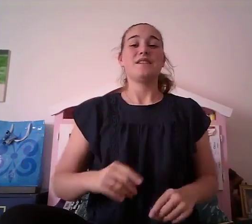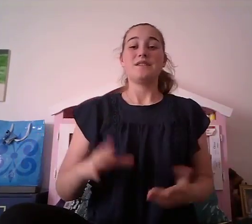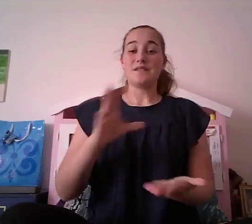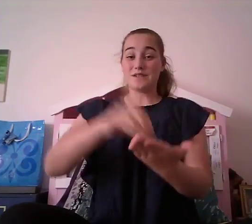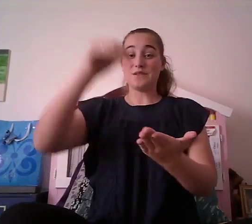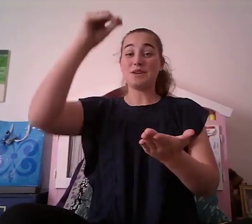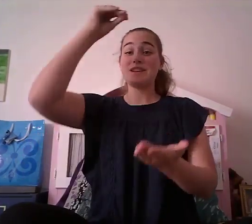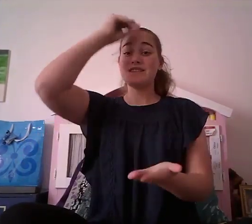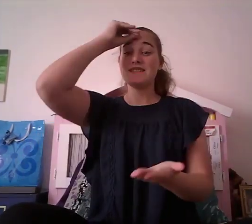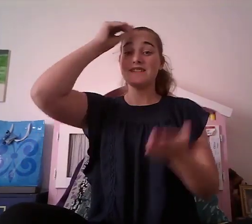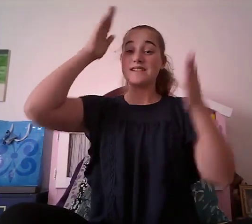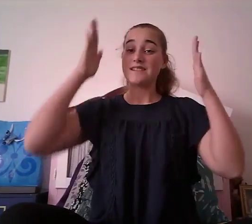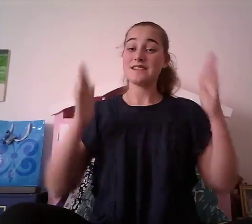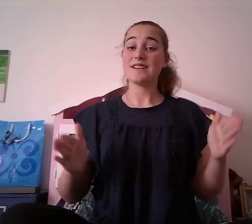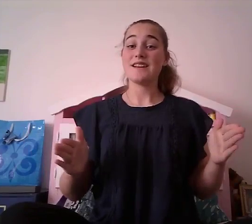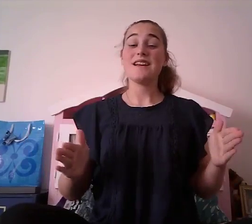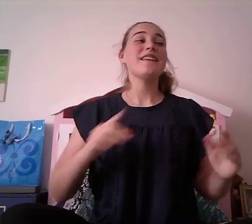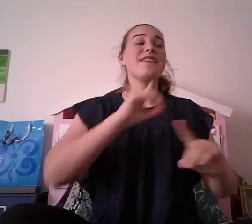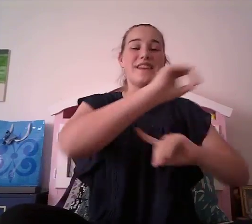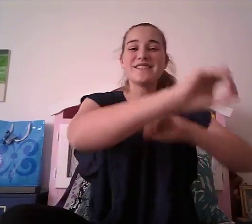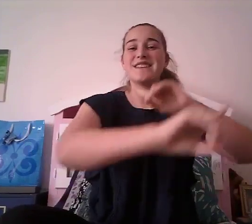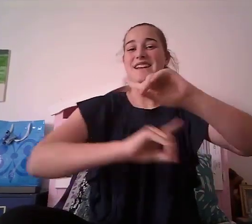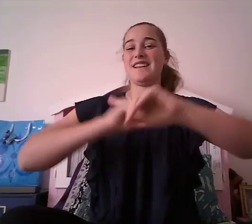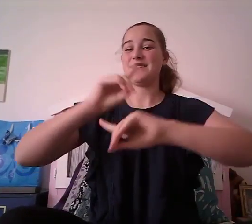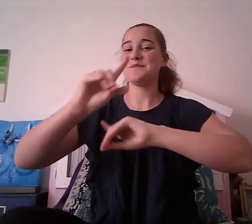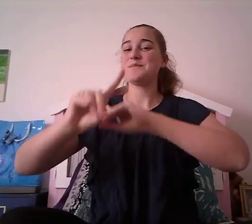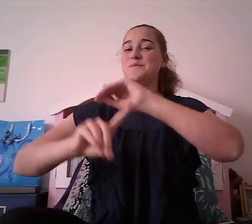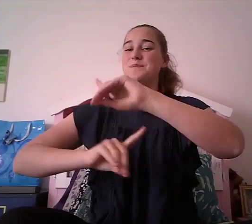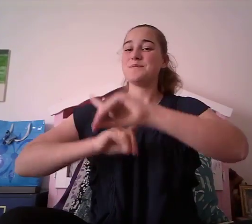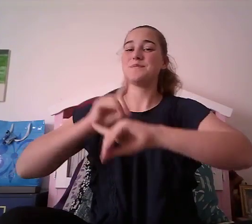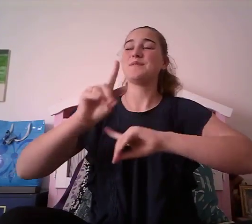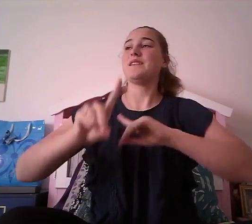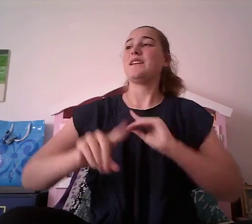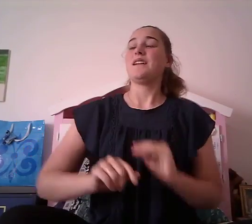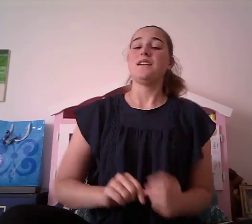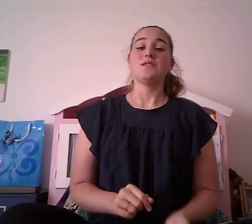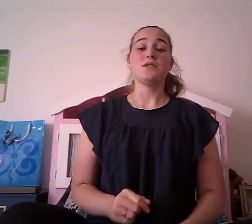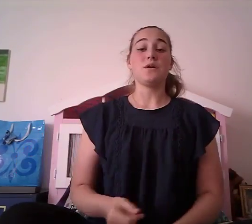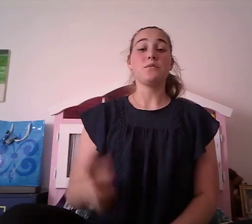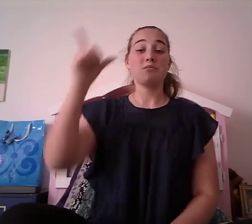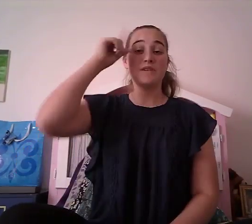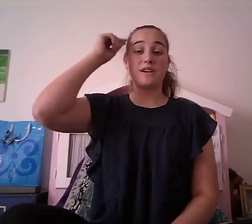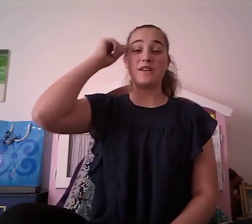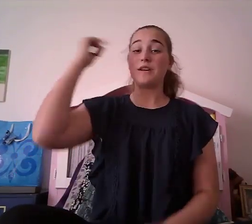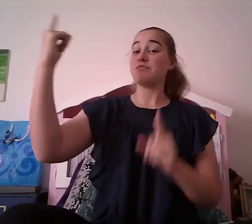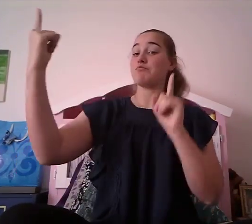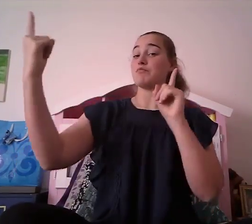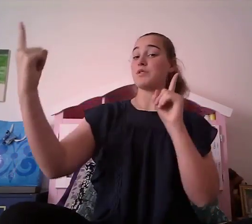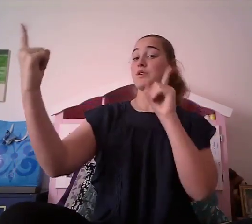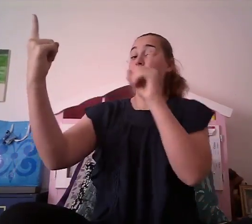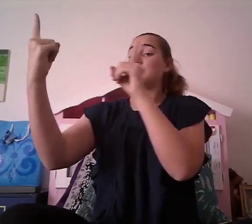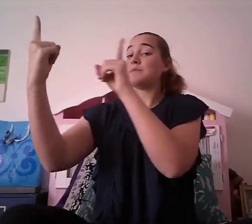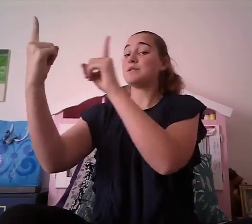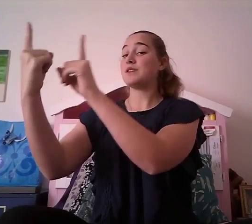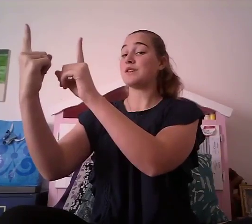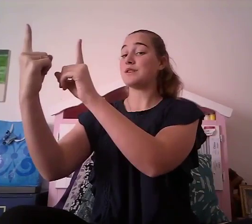The students, they're signing. So Gallaudet goes up to Clark